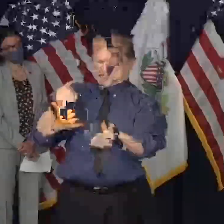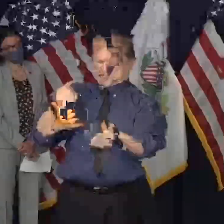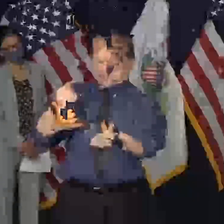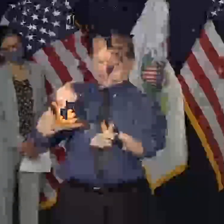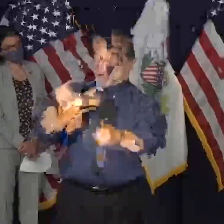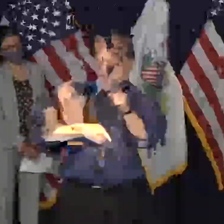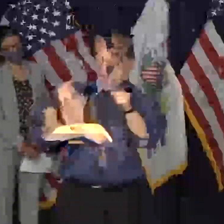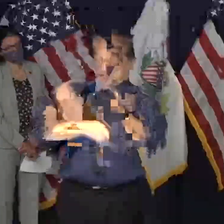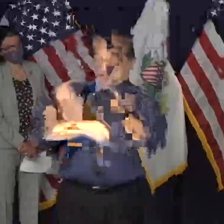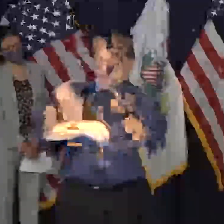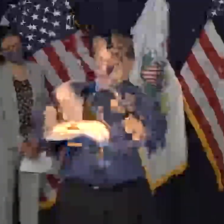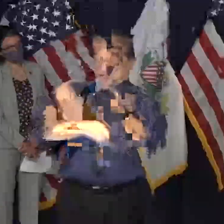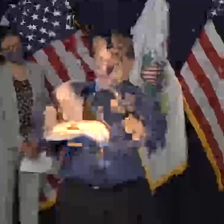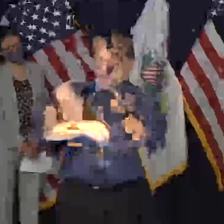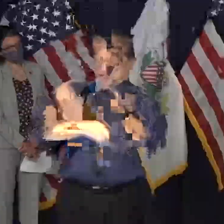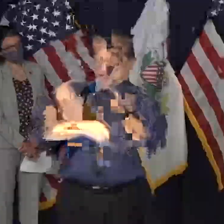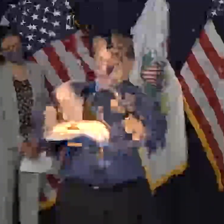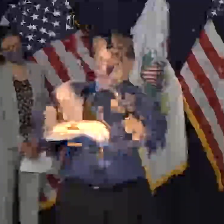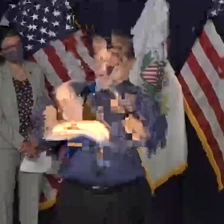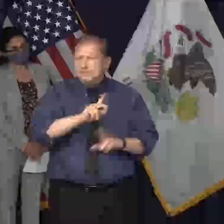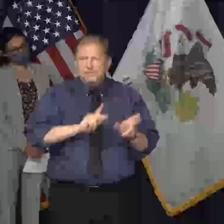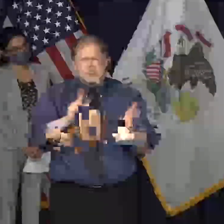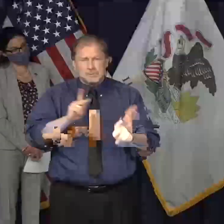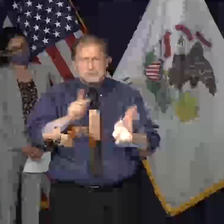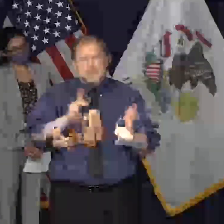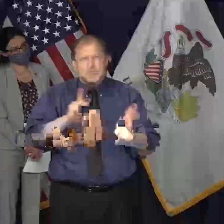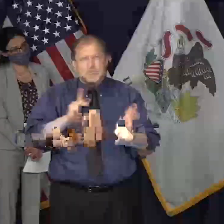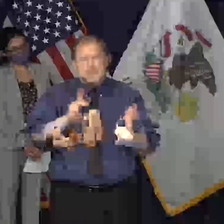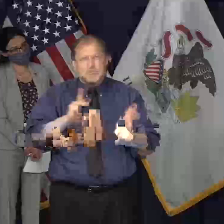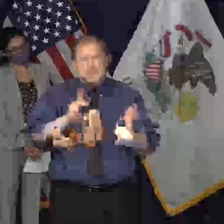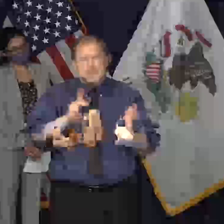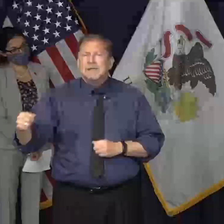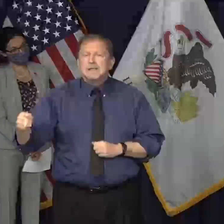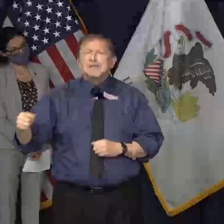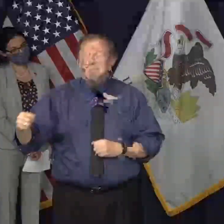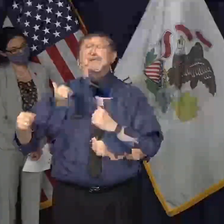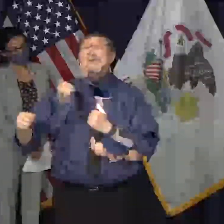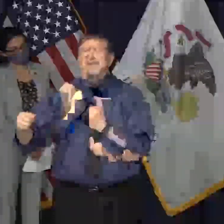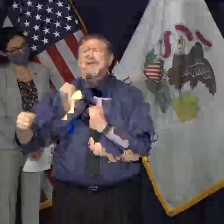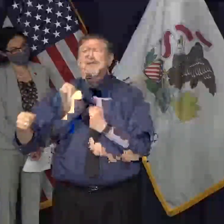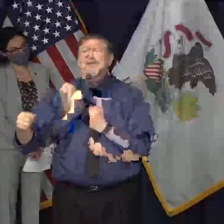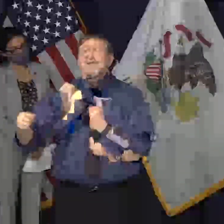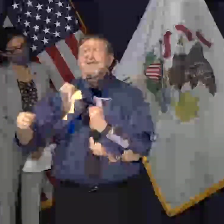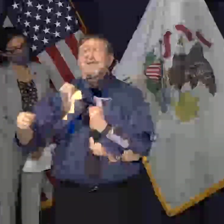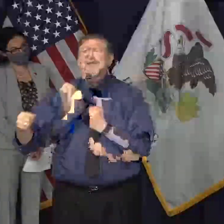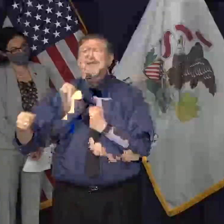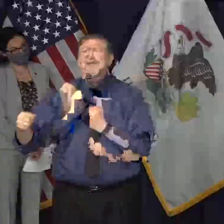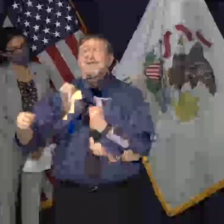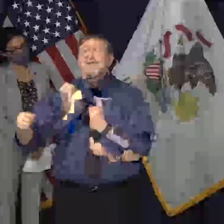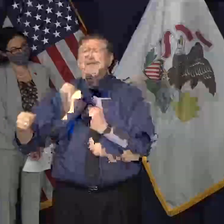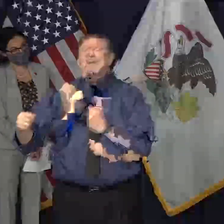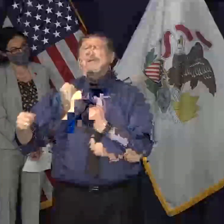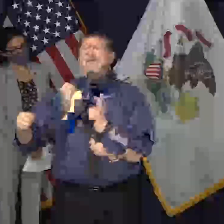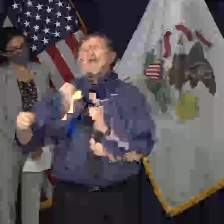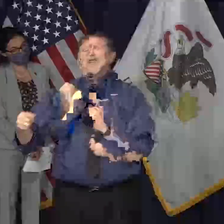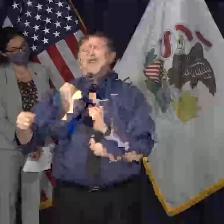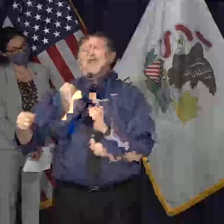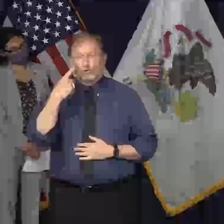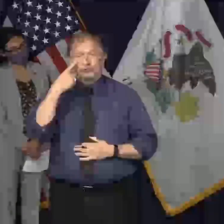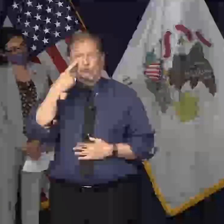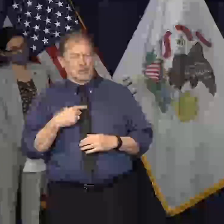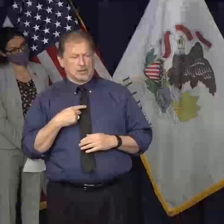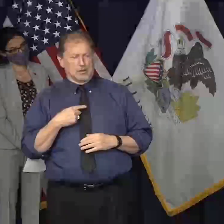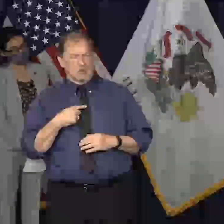by speaking out and standing up for others in your community. If you witness or experience